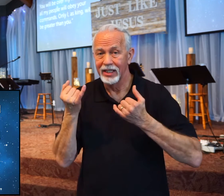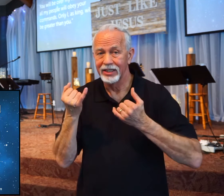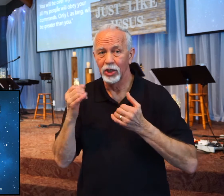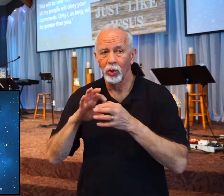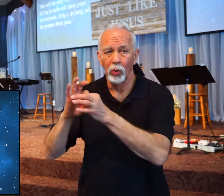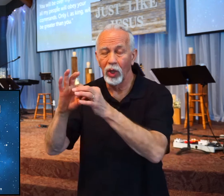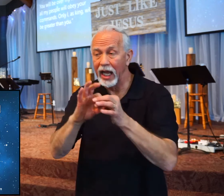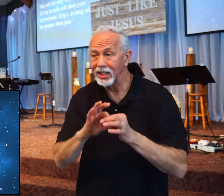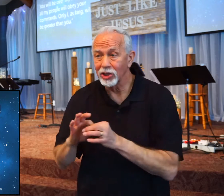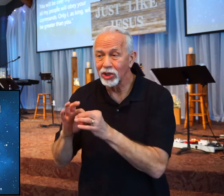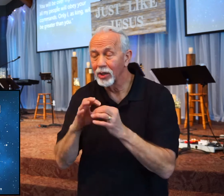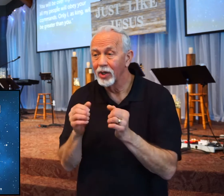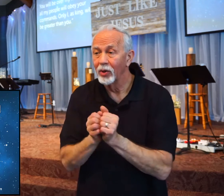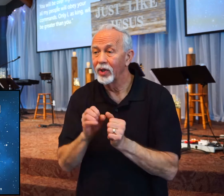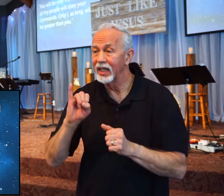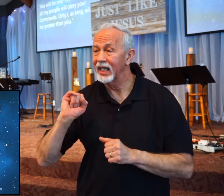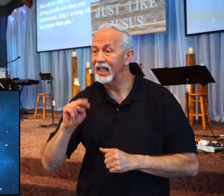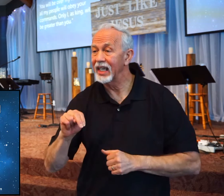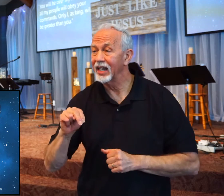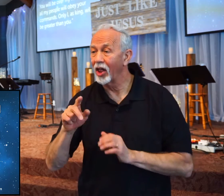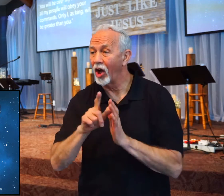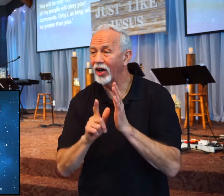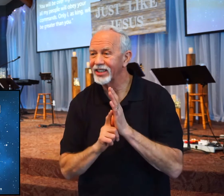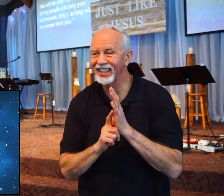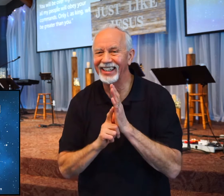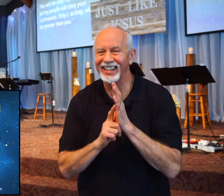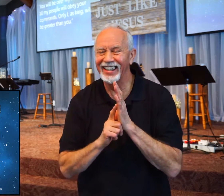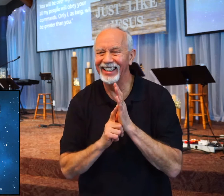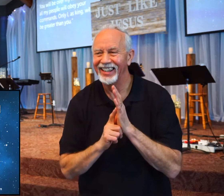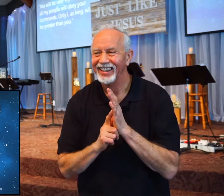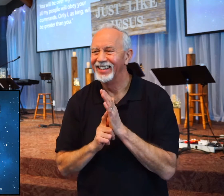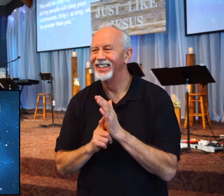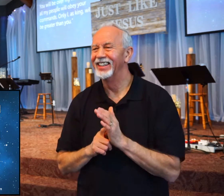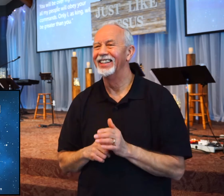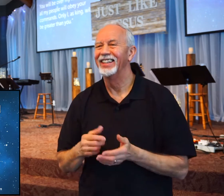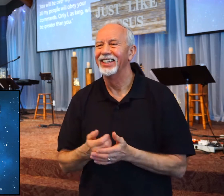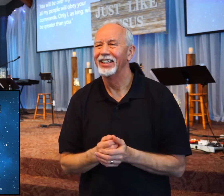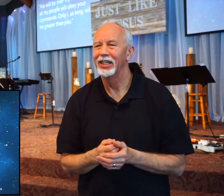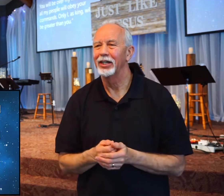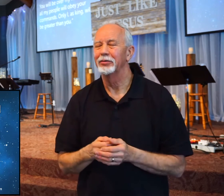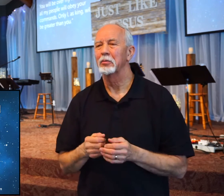with the in-laws? I mean, Meghan and Harry haven't seen anything.